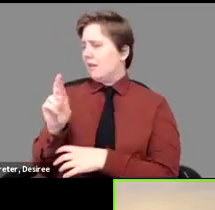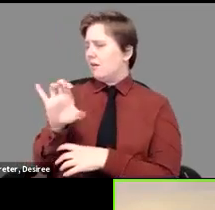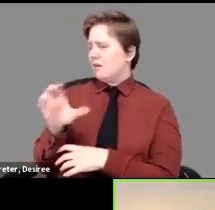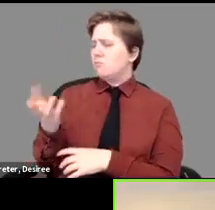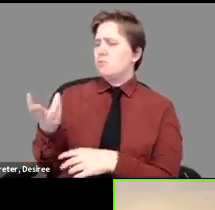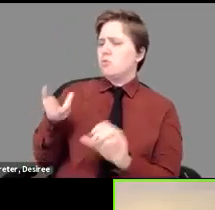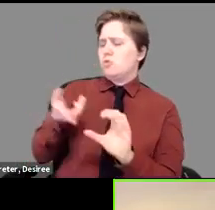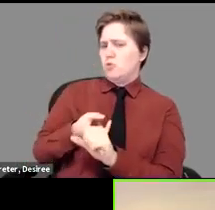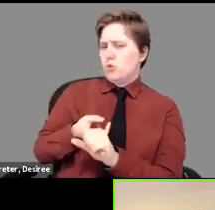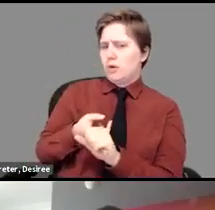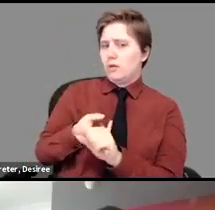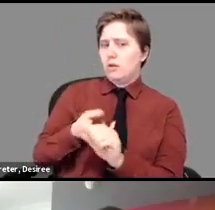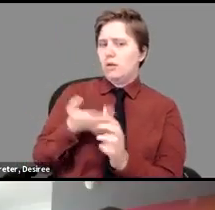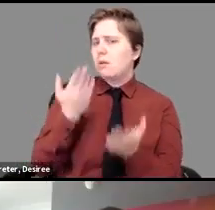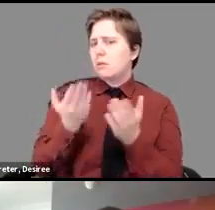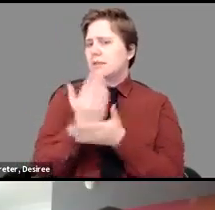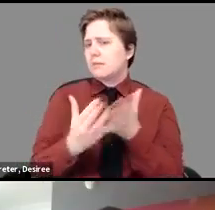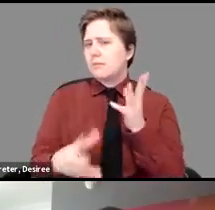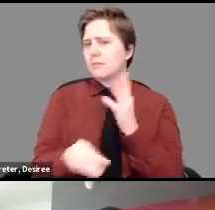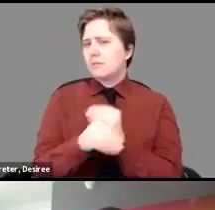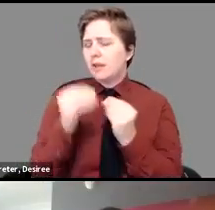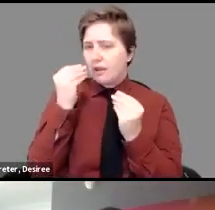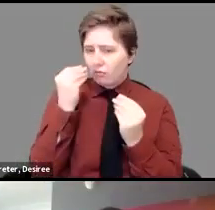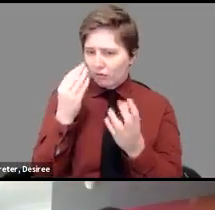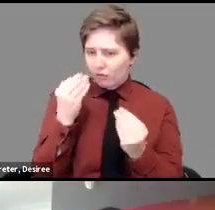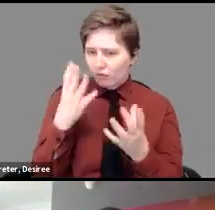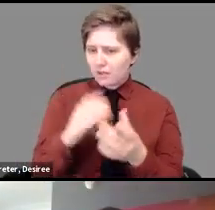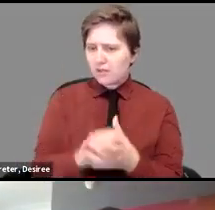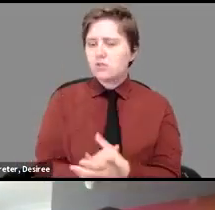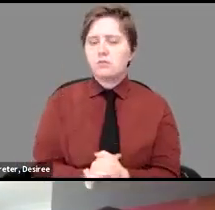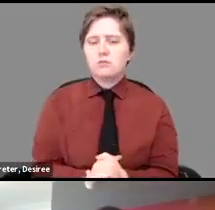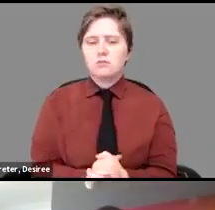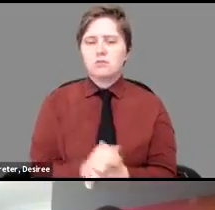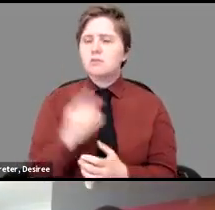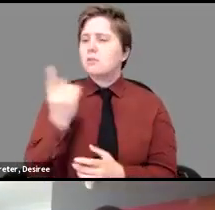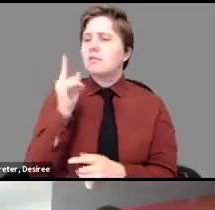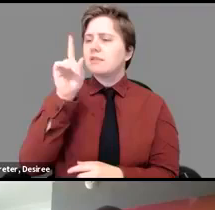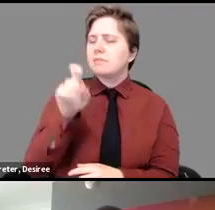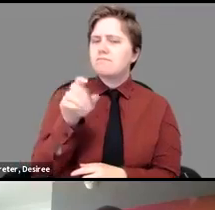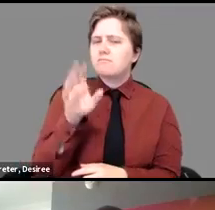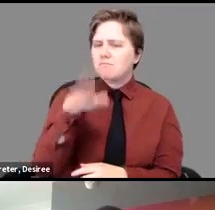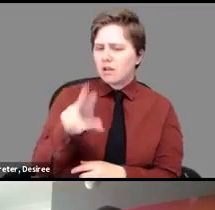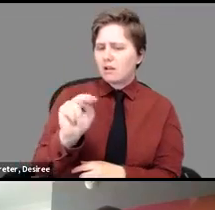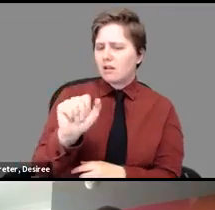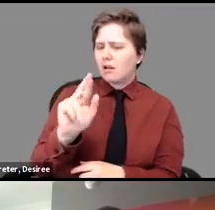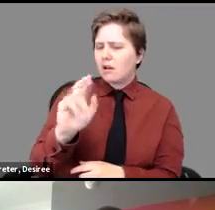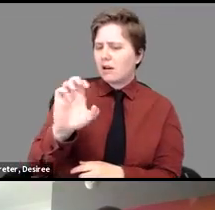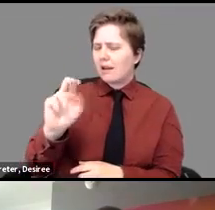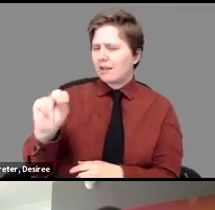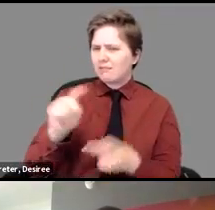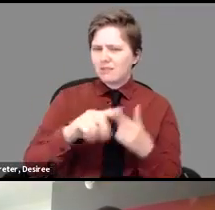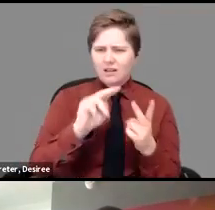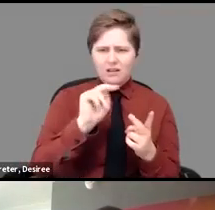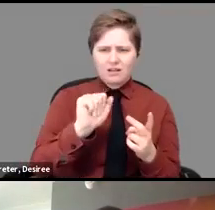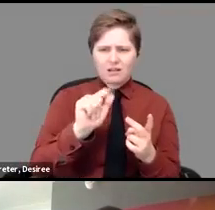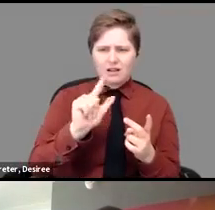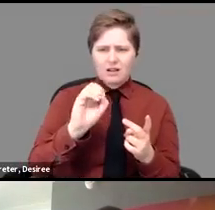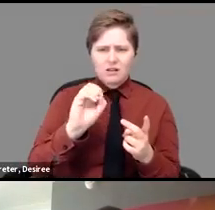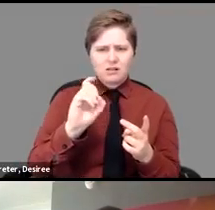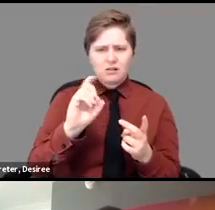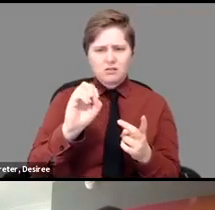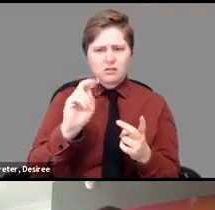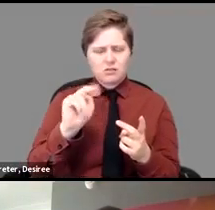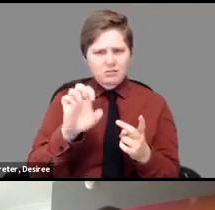come on because there may be some additional information. Someone is asking if Narcan and naloxone are available